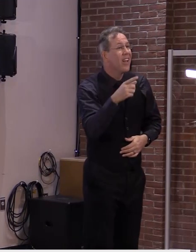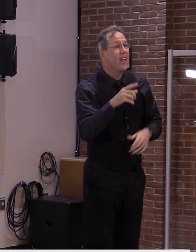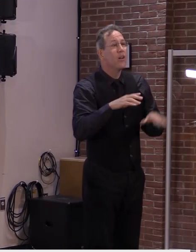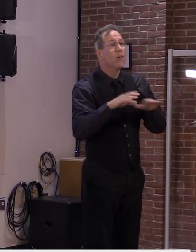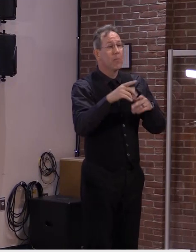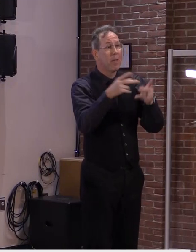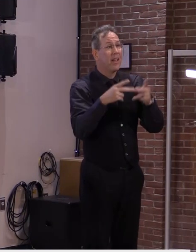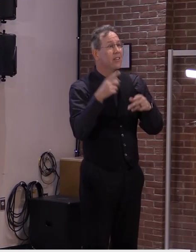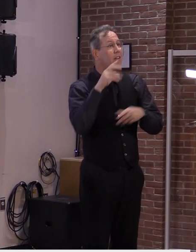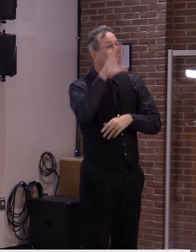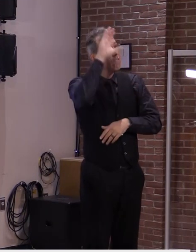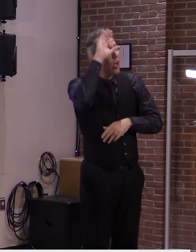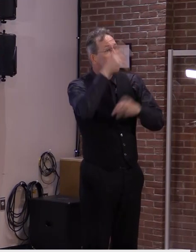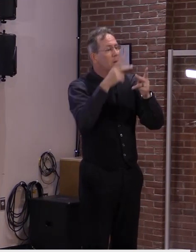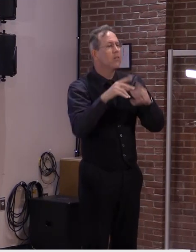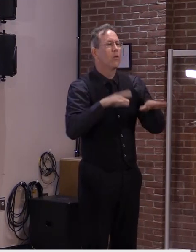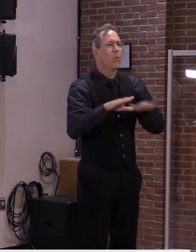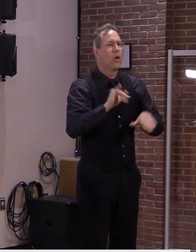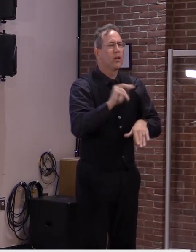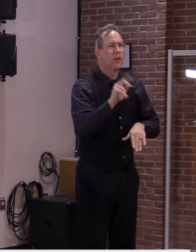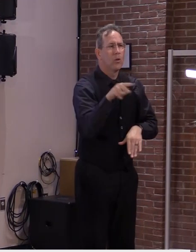healthvermont.gov/myvaccine, or you can call